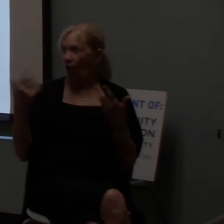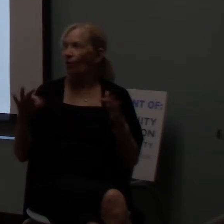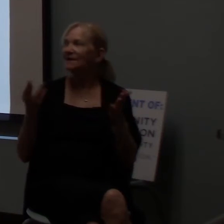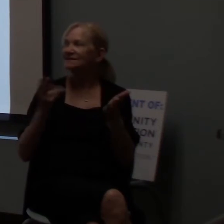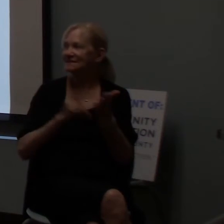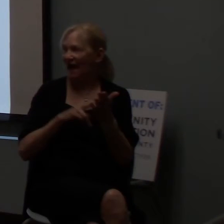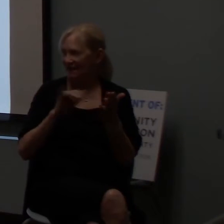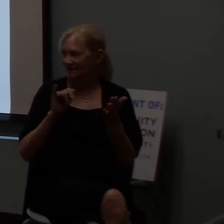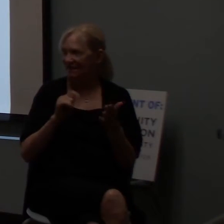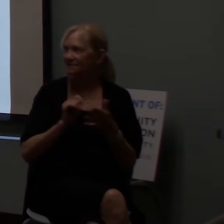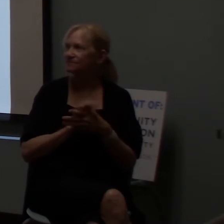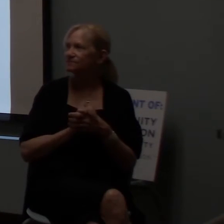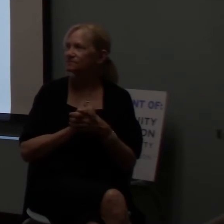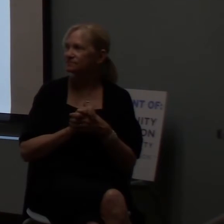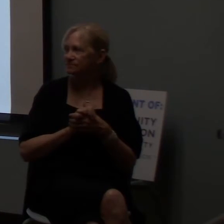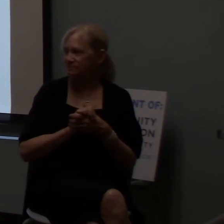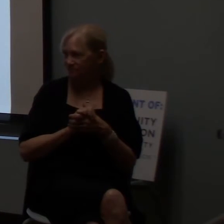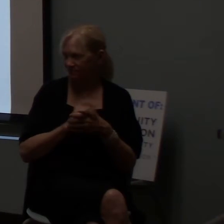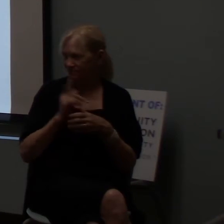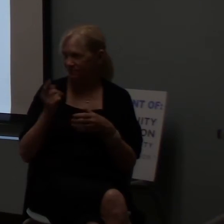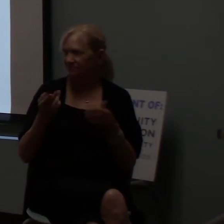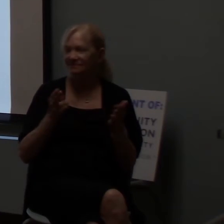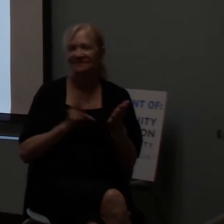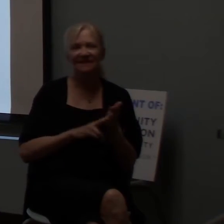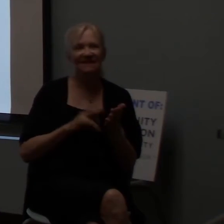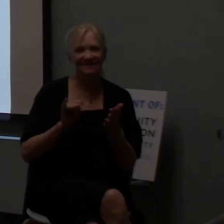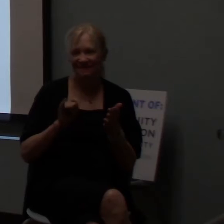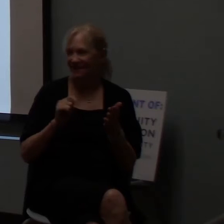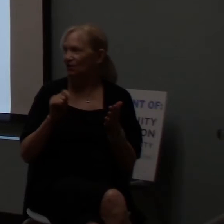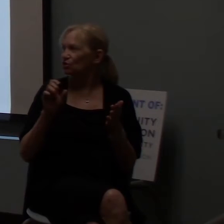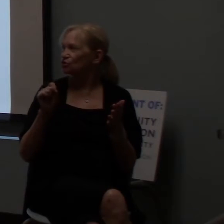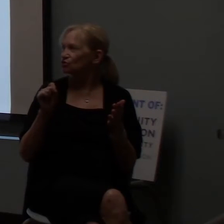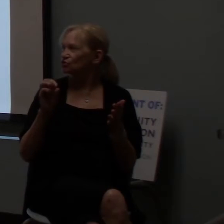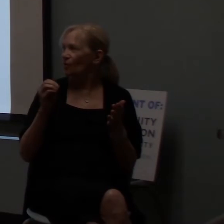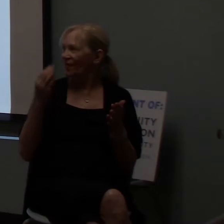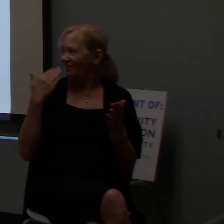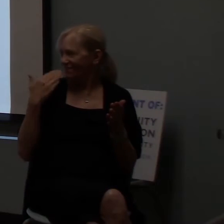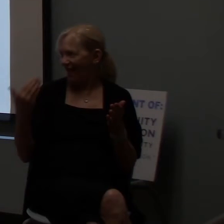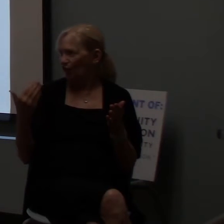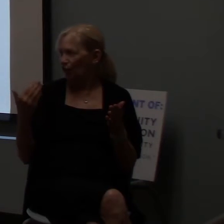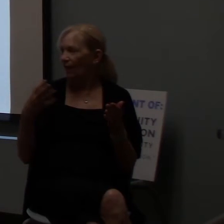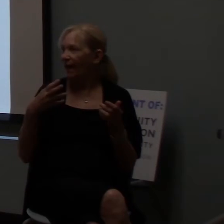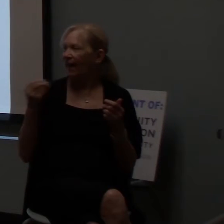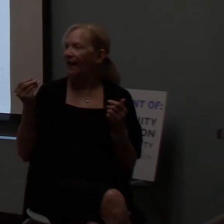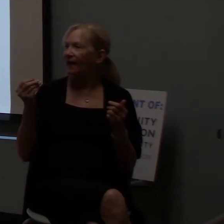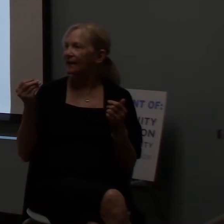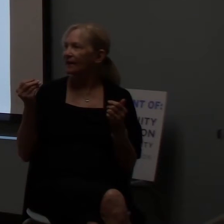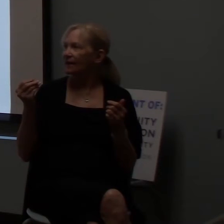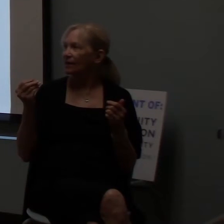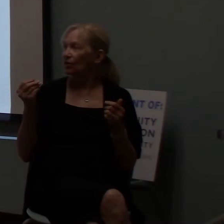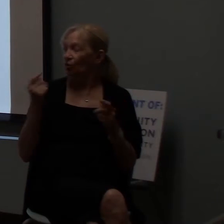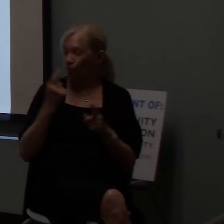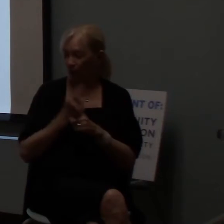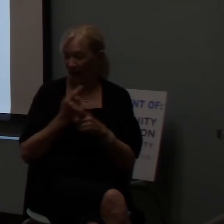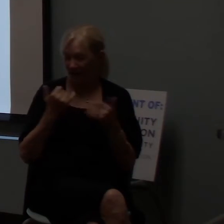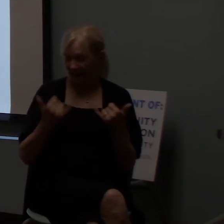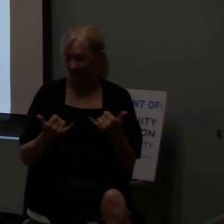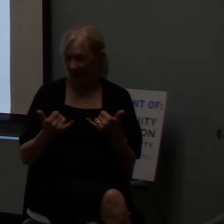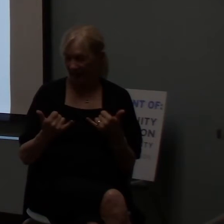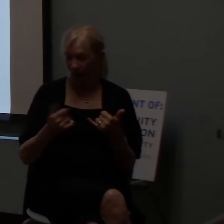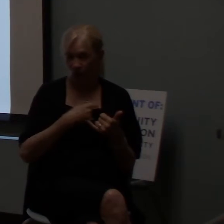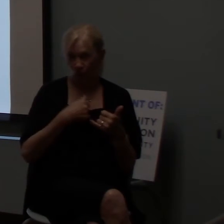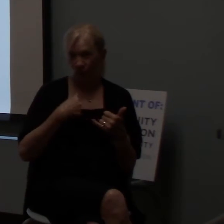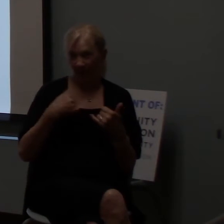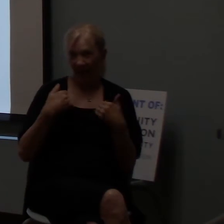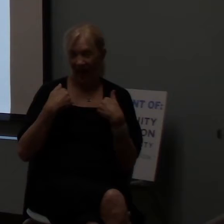You've already signed it. Thank you. I signed it, so. And thank you. Right now, we have